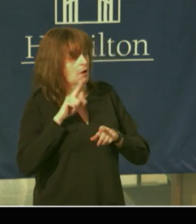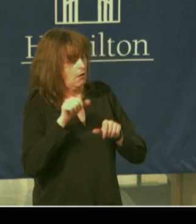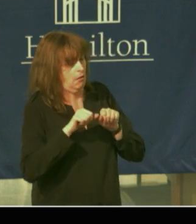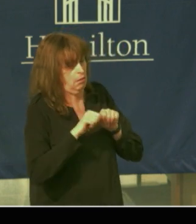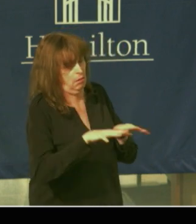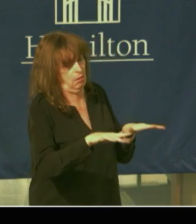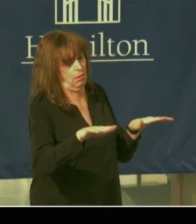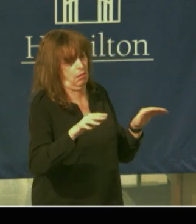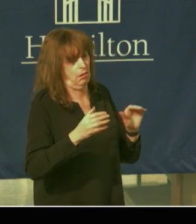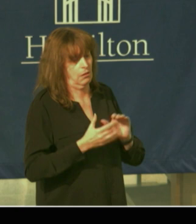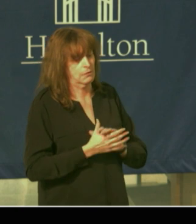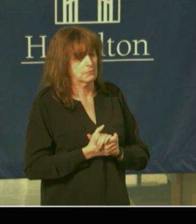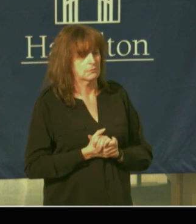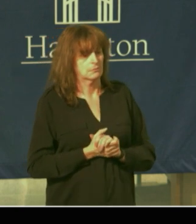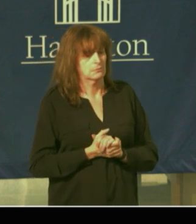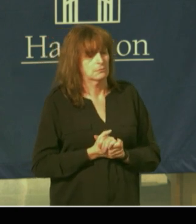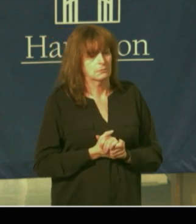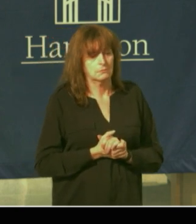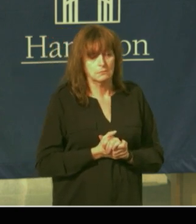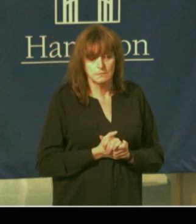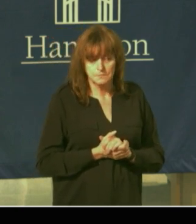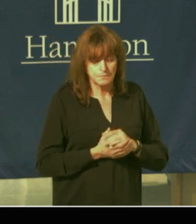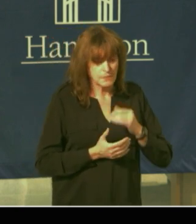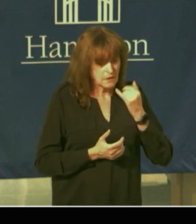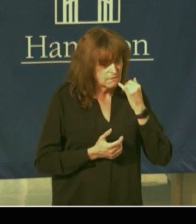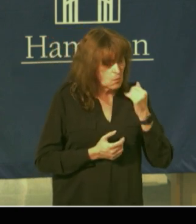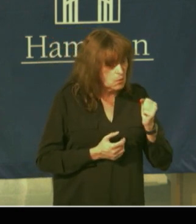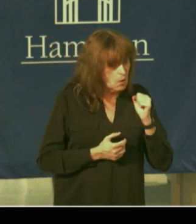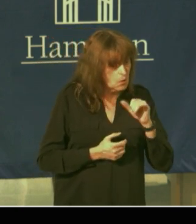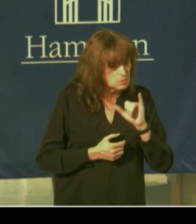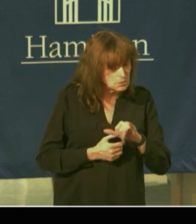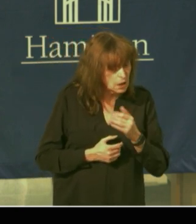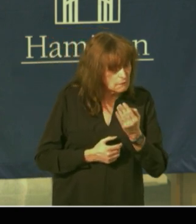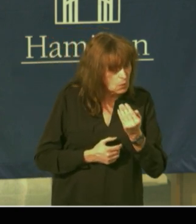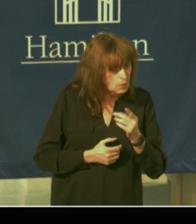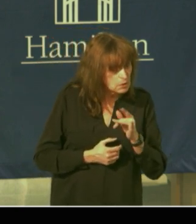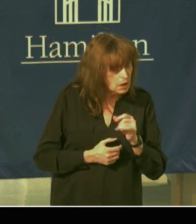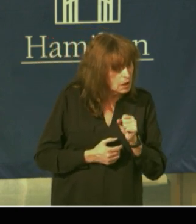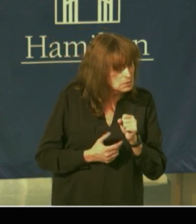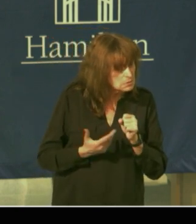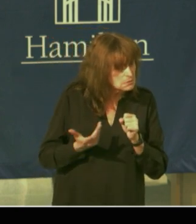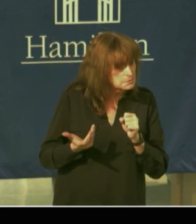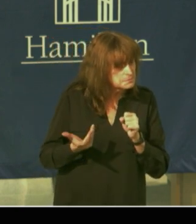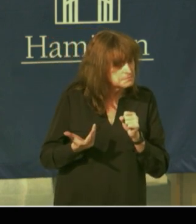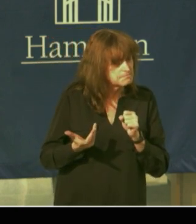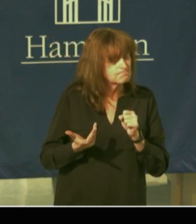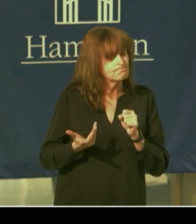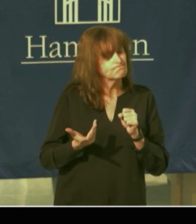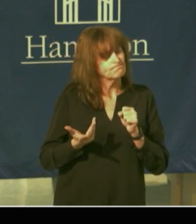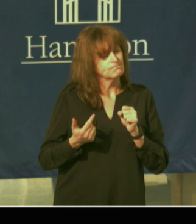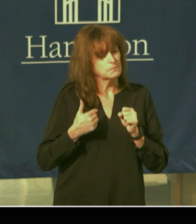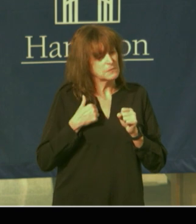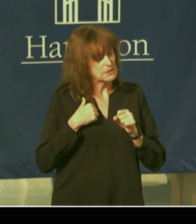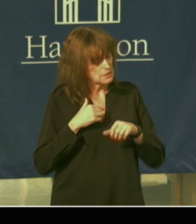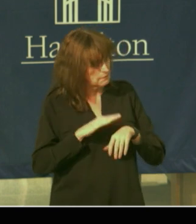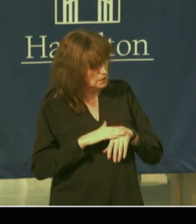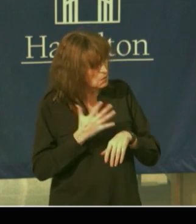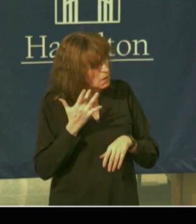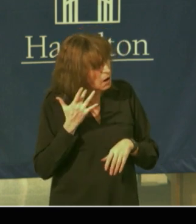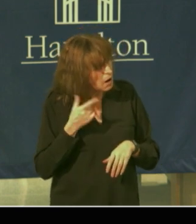try to help them understand why we're asking them to do that. The risk that they're posing to other